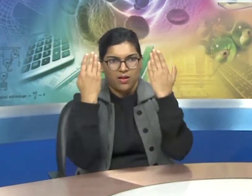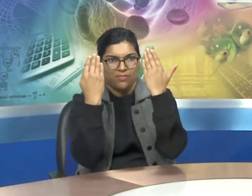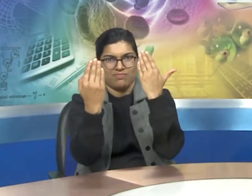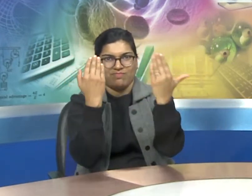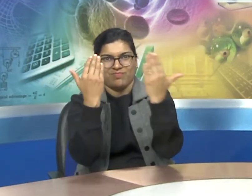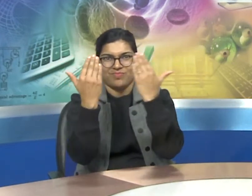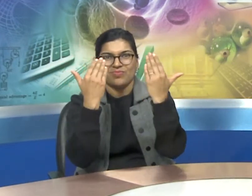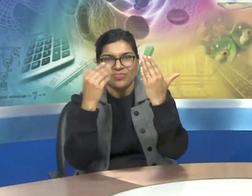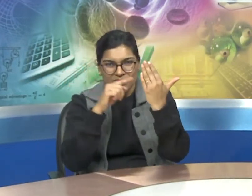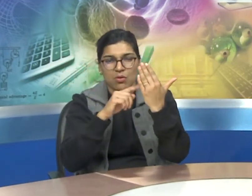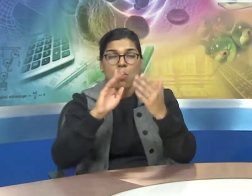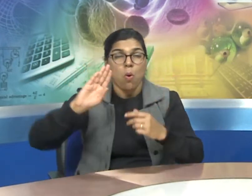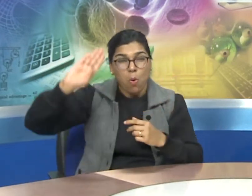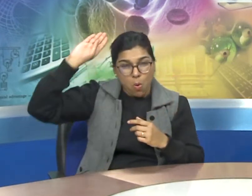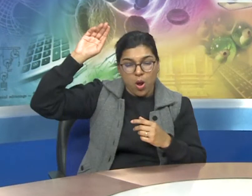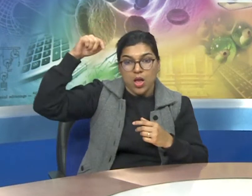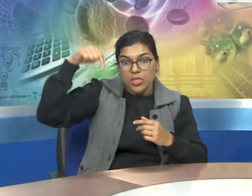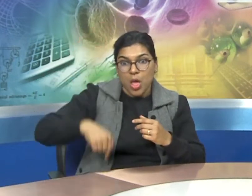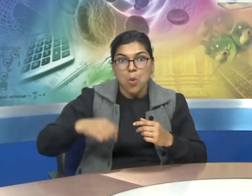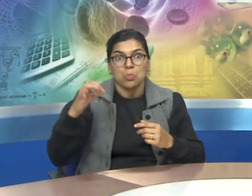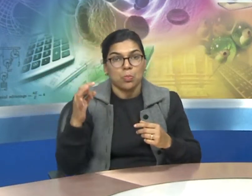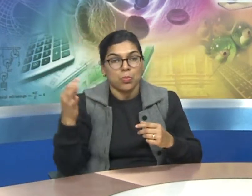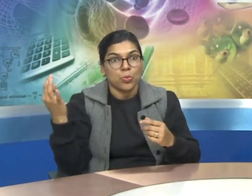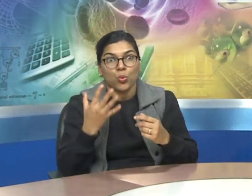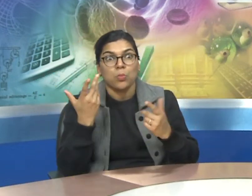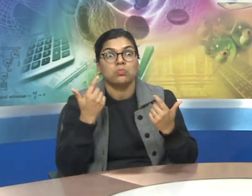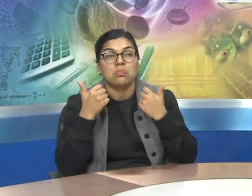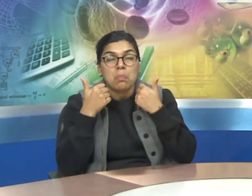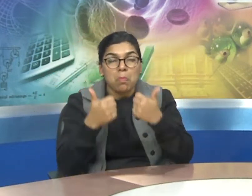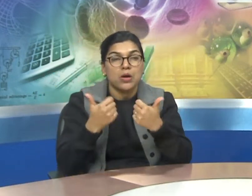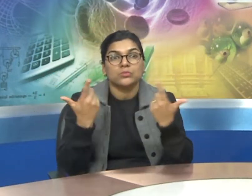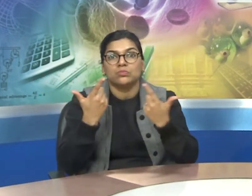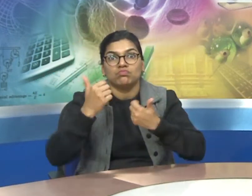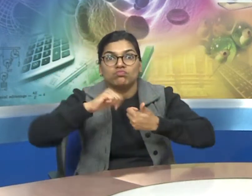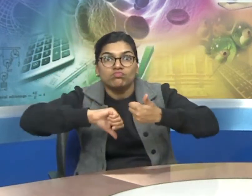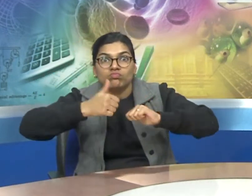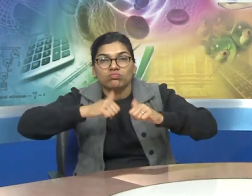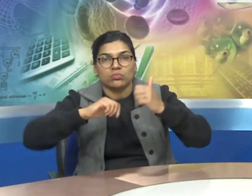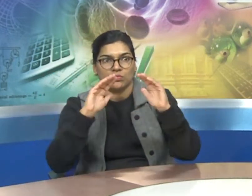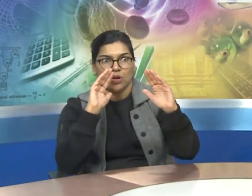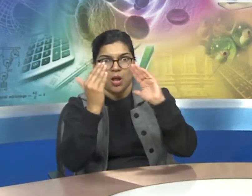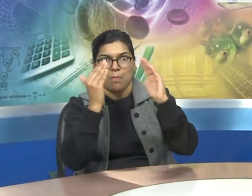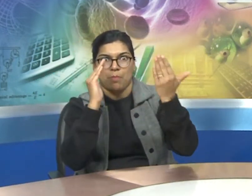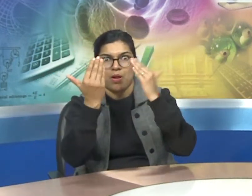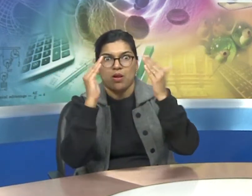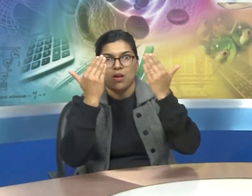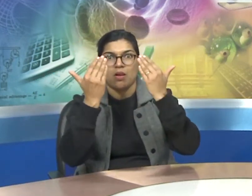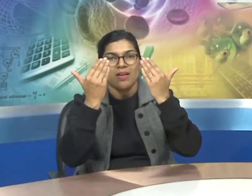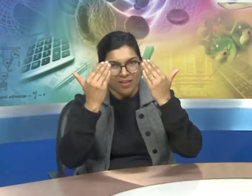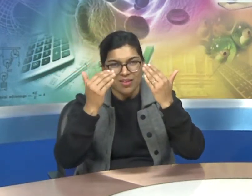While presenting in the presentation, sometimes we do compare two